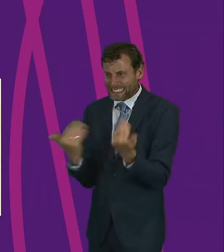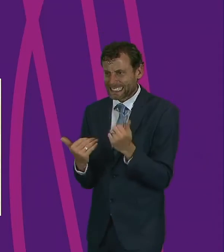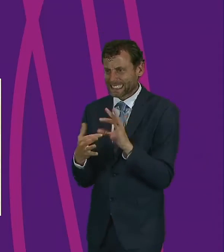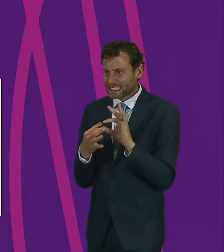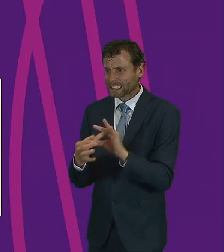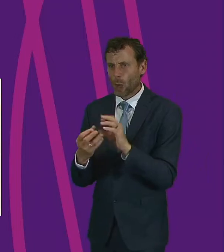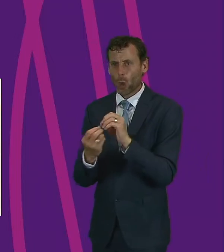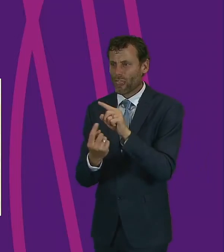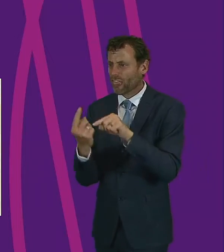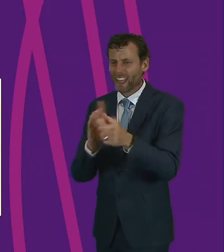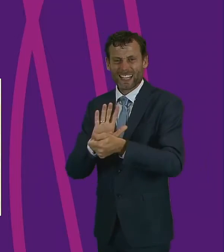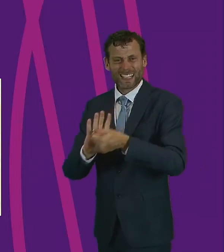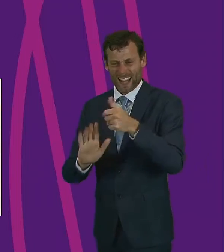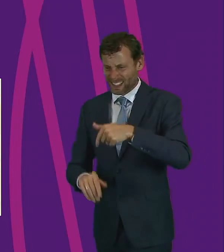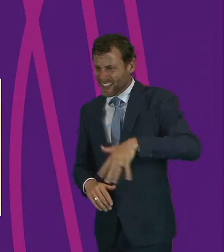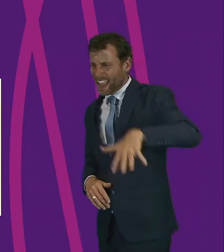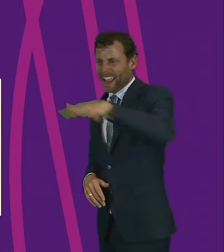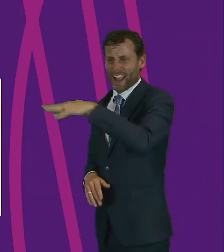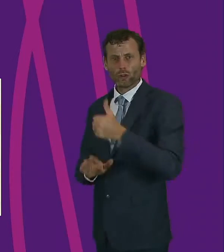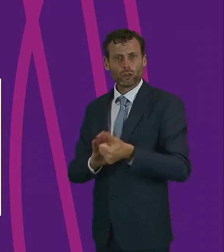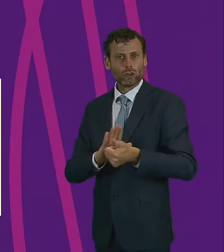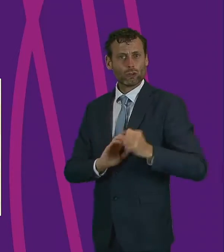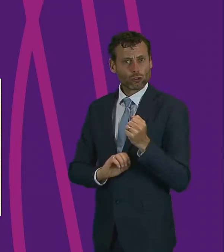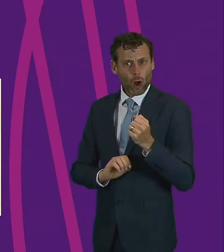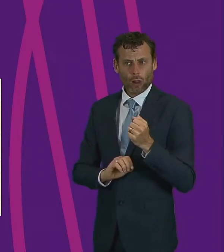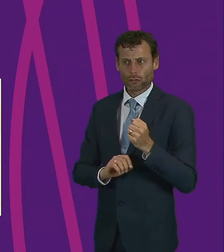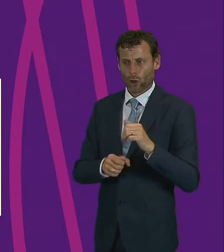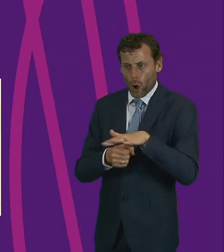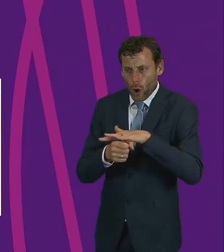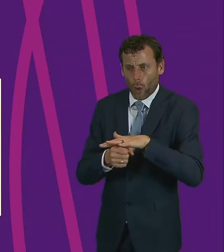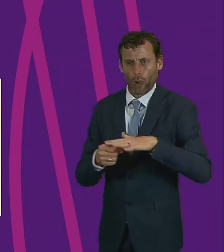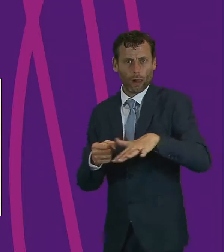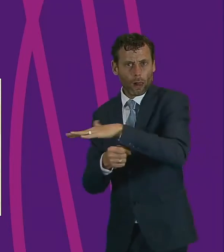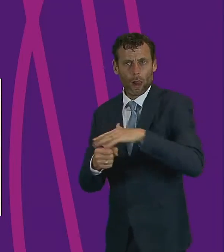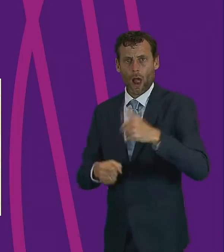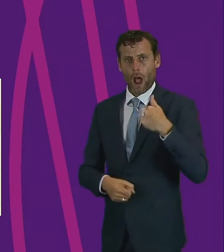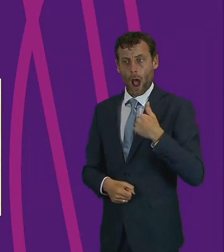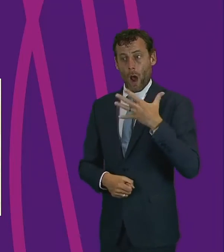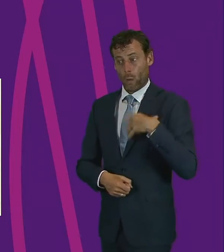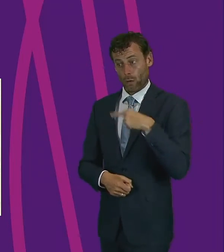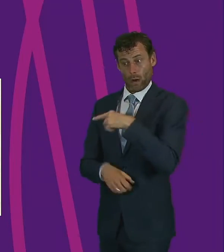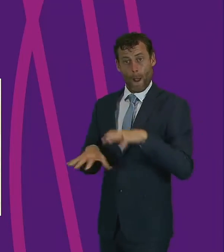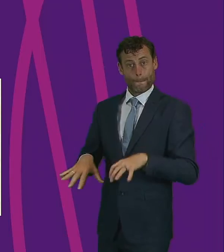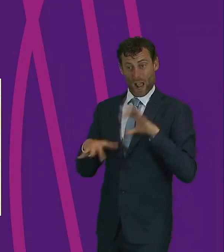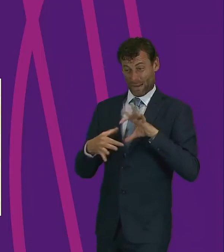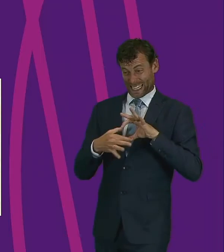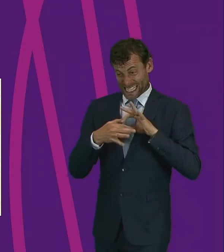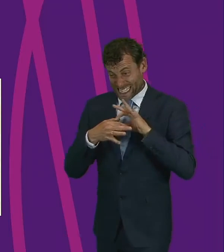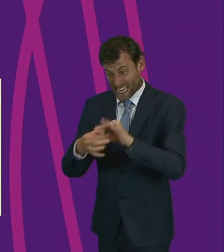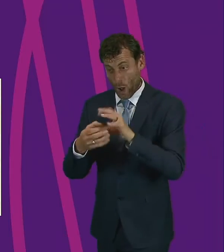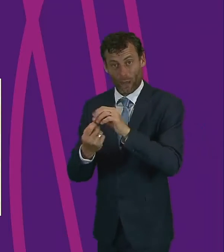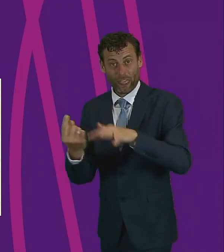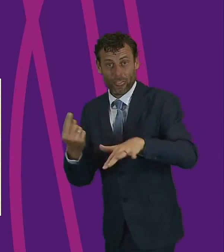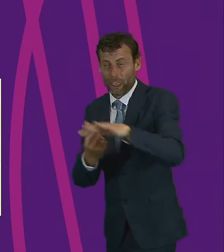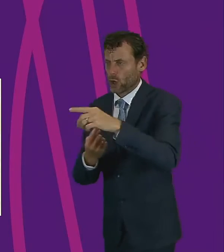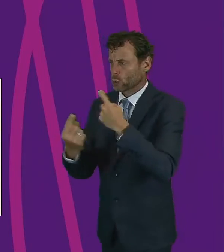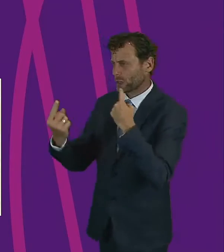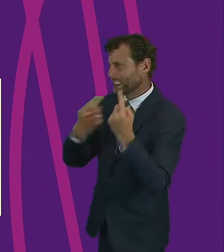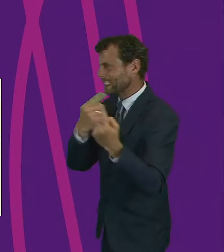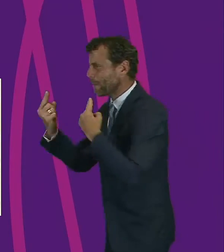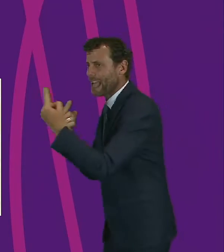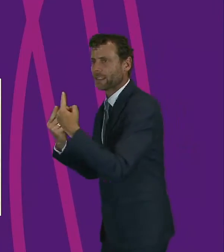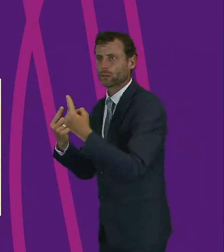throughout Scotland and beyond to help Scotland's cause. I want Parliament to be a key part of that, starting with this debate, to begin to